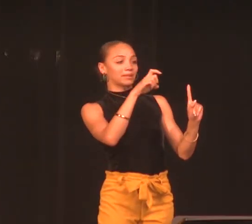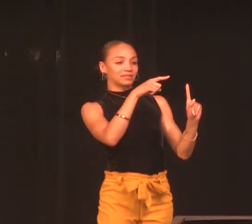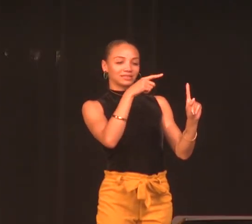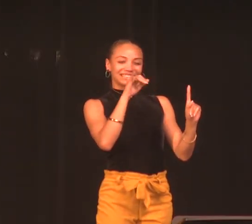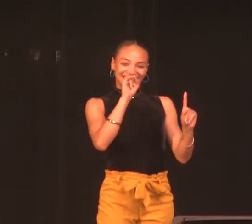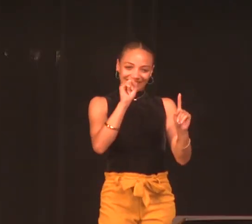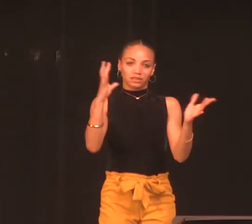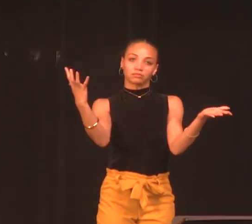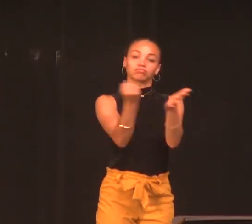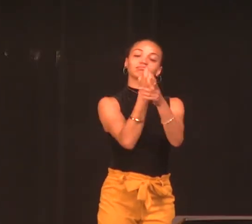yourself.